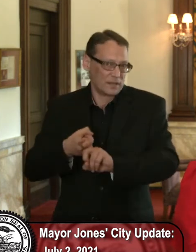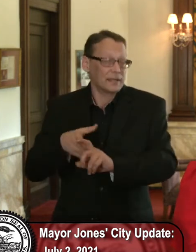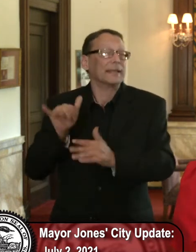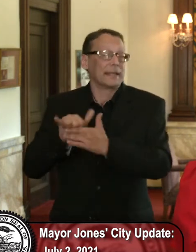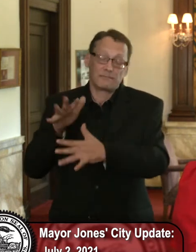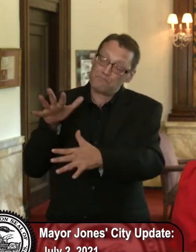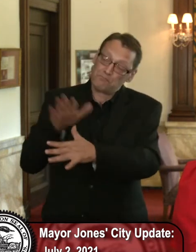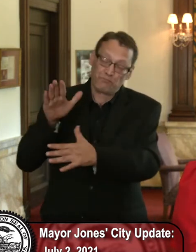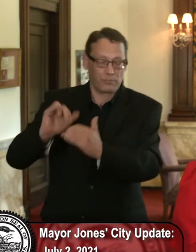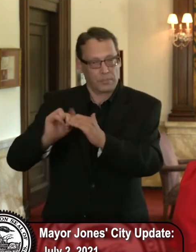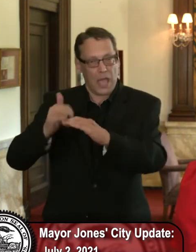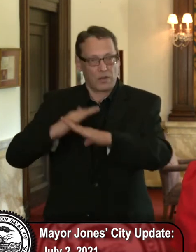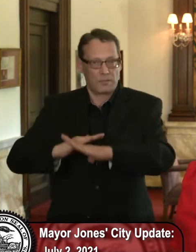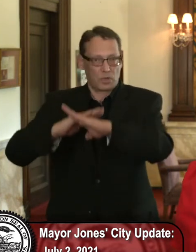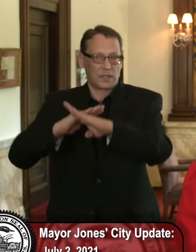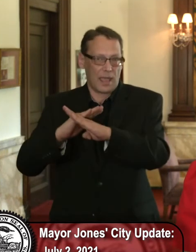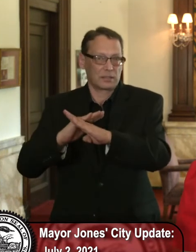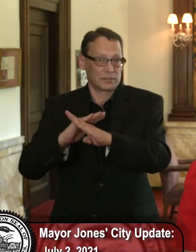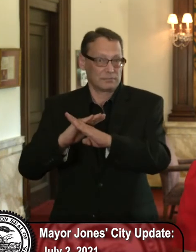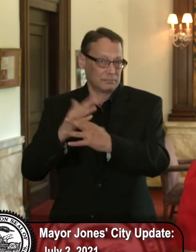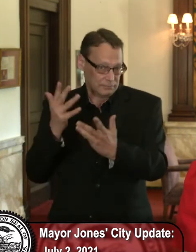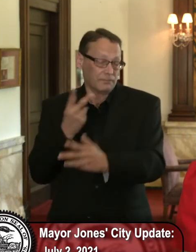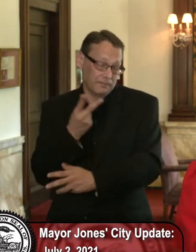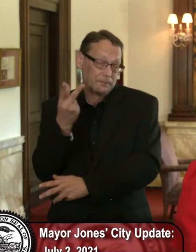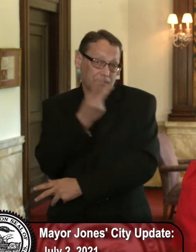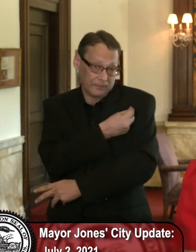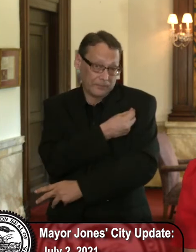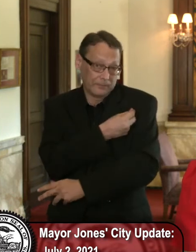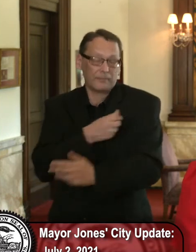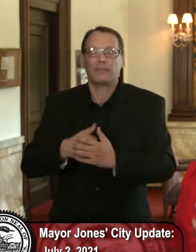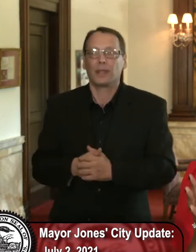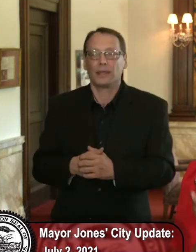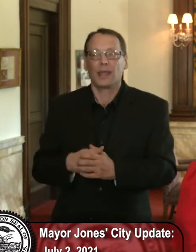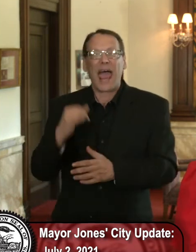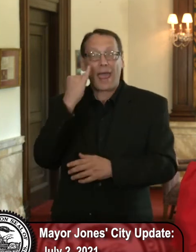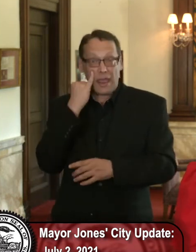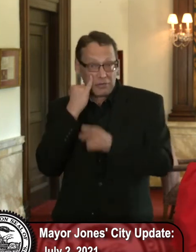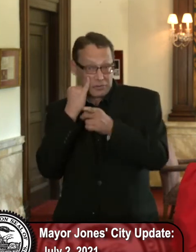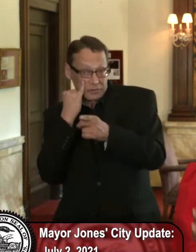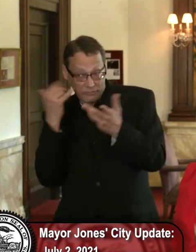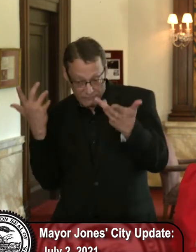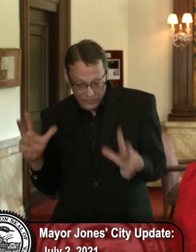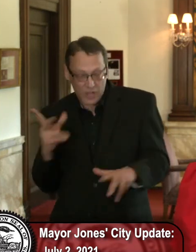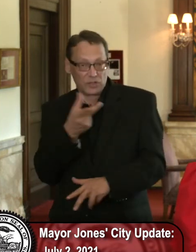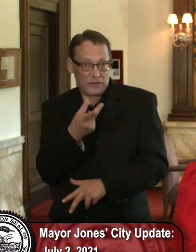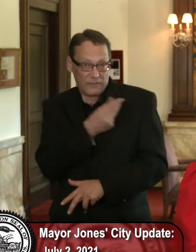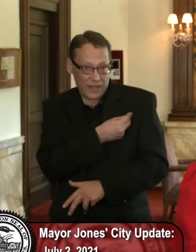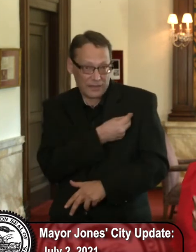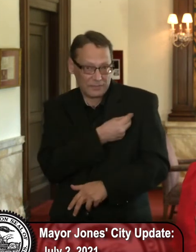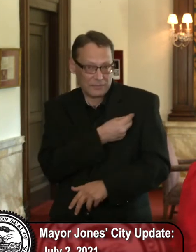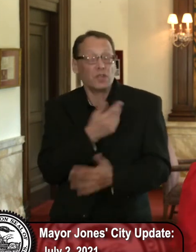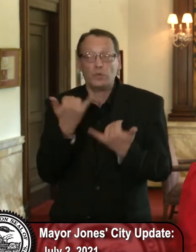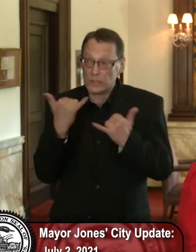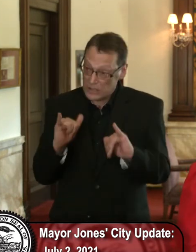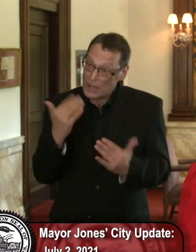to protect yourself against the variant, against getting very sick. Even if you have been vaccinated, it still is no guarantee that